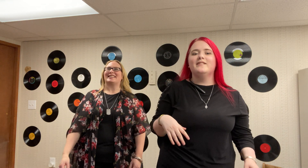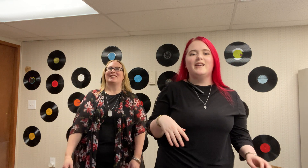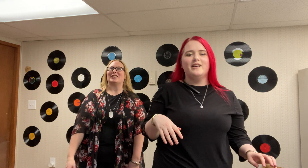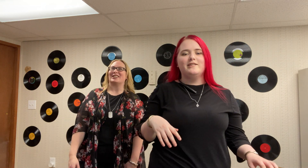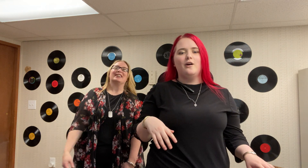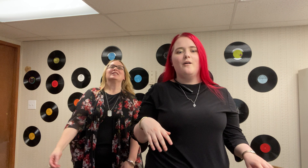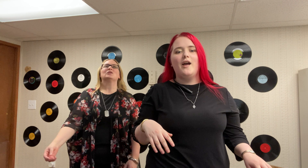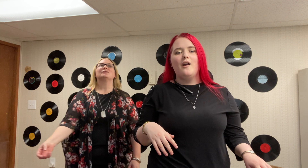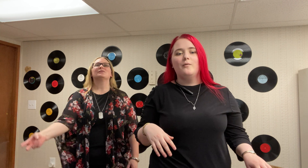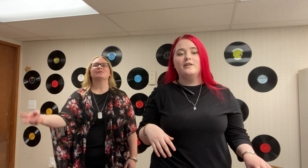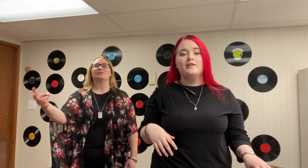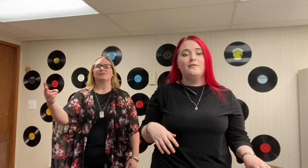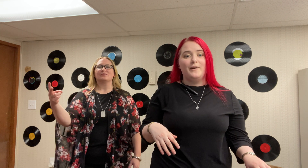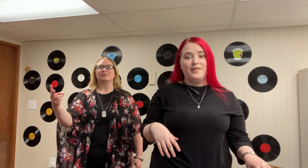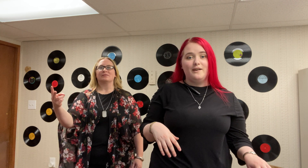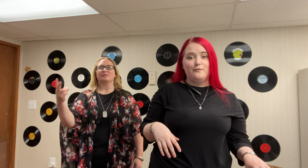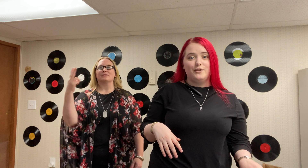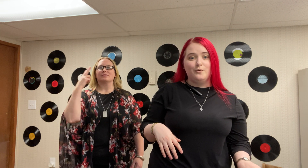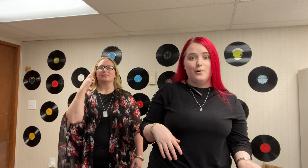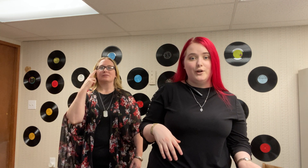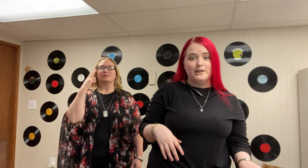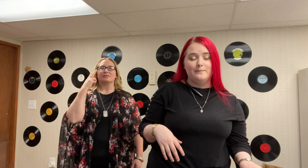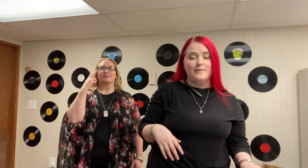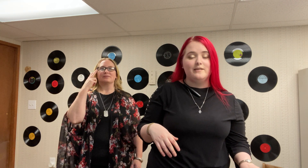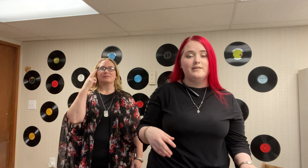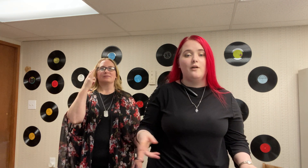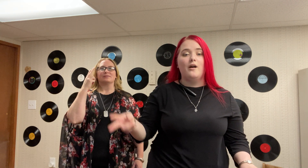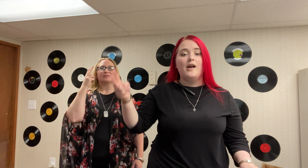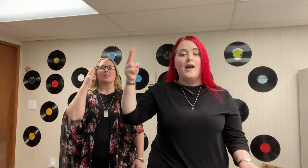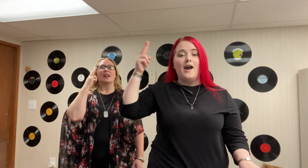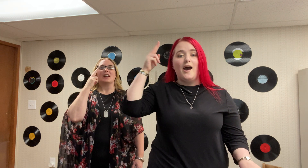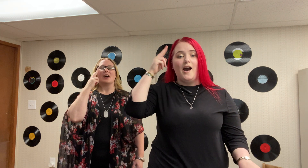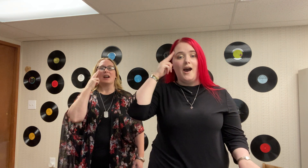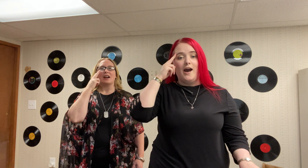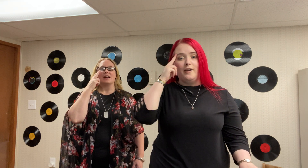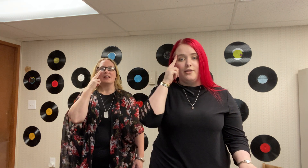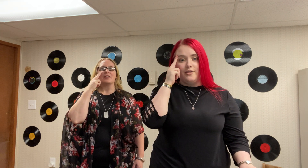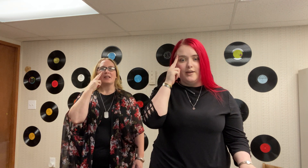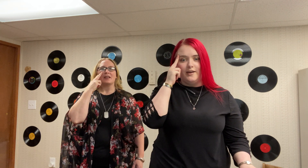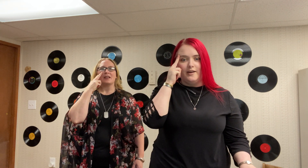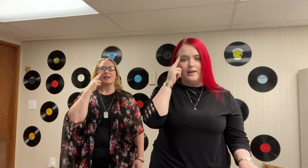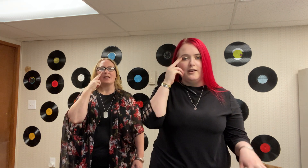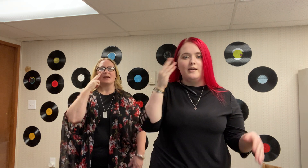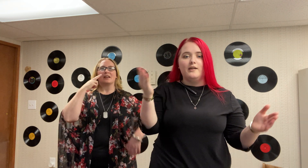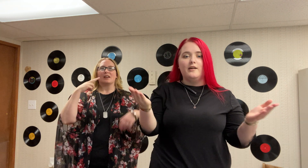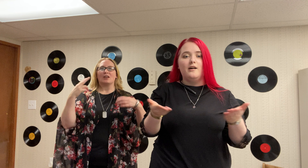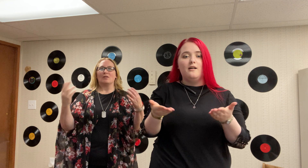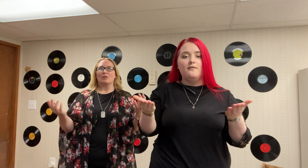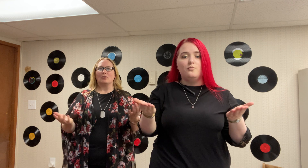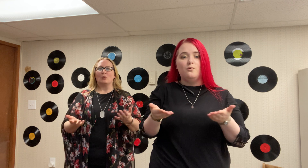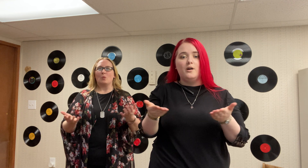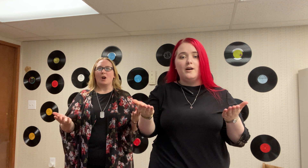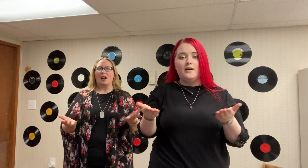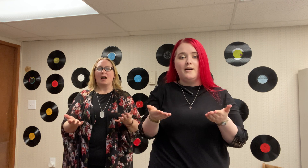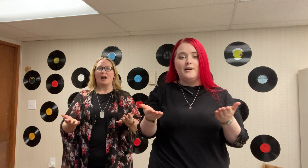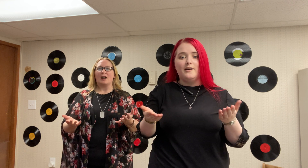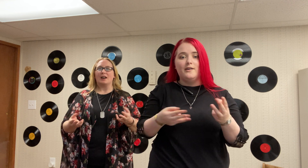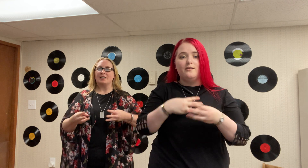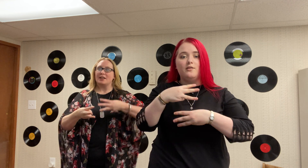Okay, for sure. so we're going to start from I think of what the world can be. So I think of what